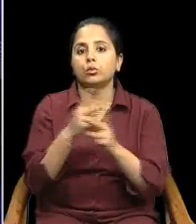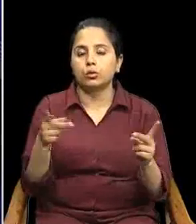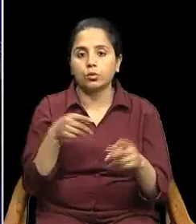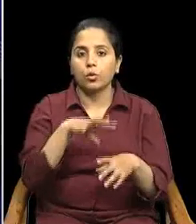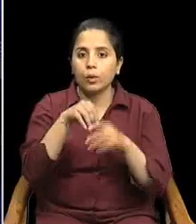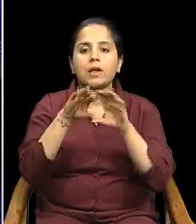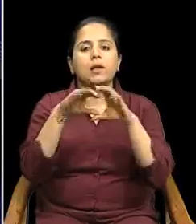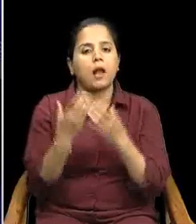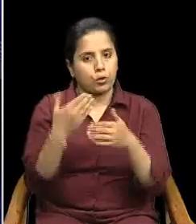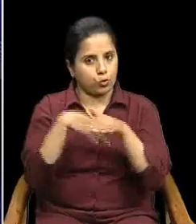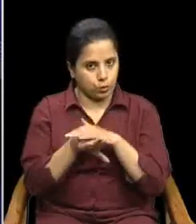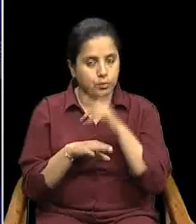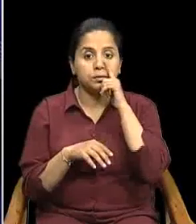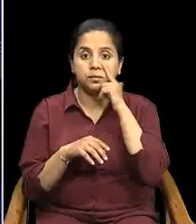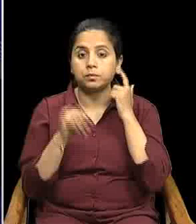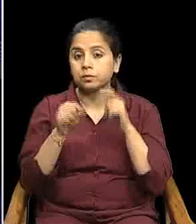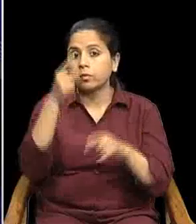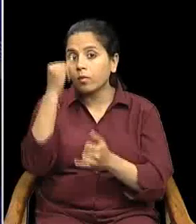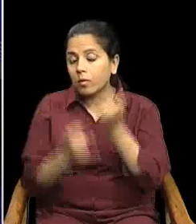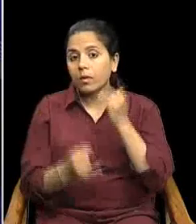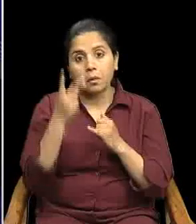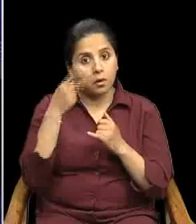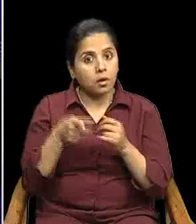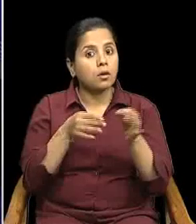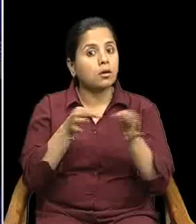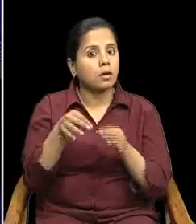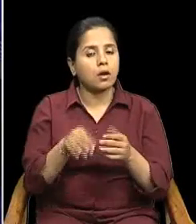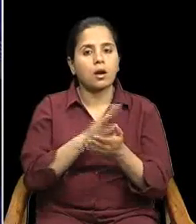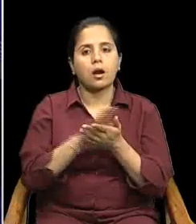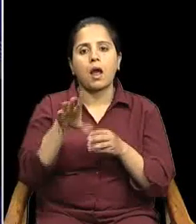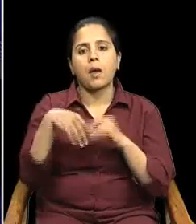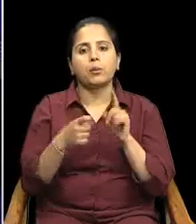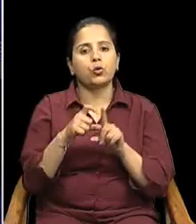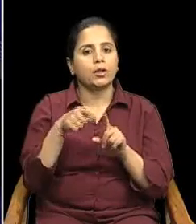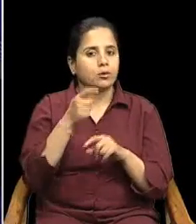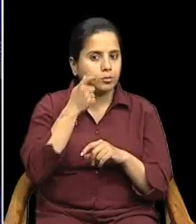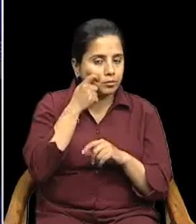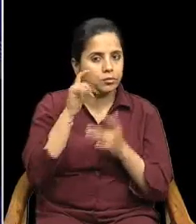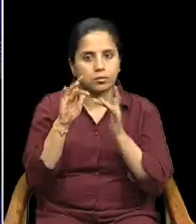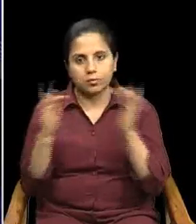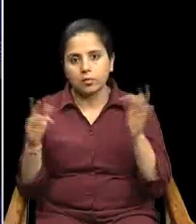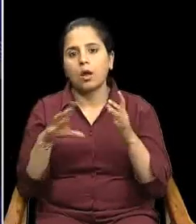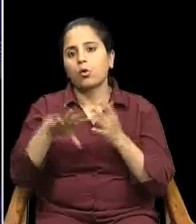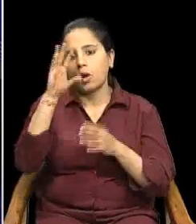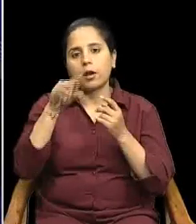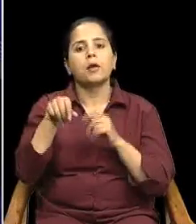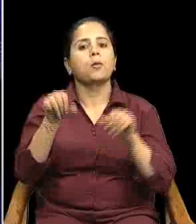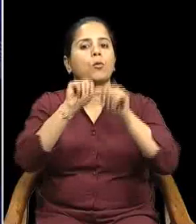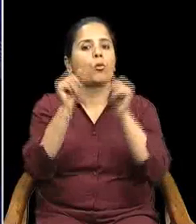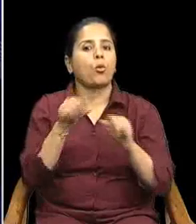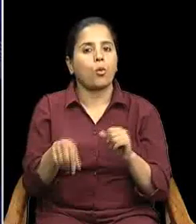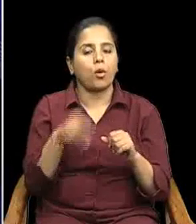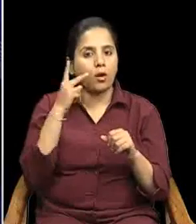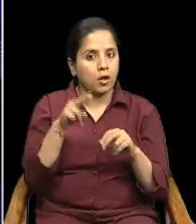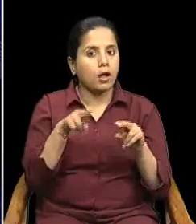the classroom. And the lastly is the hybrid learning models that combine formal